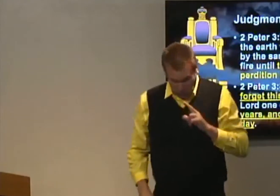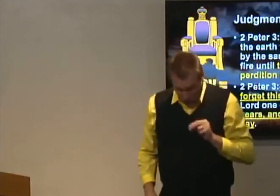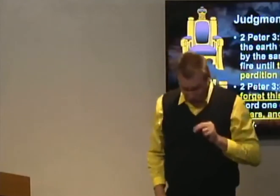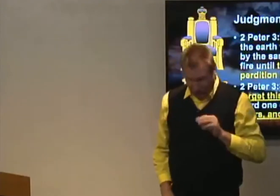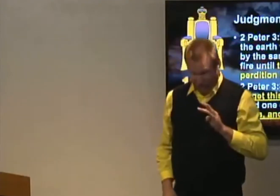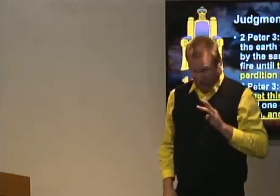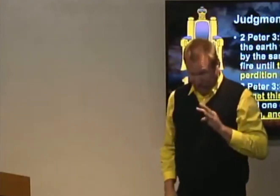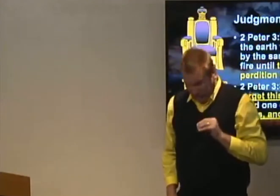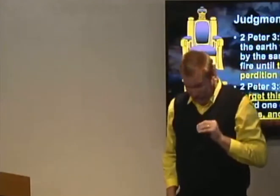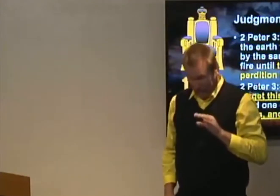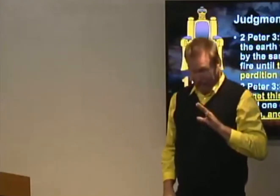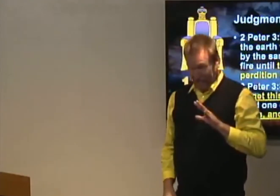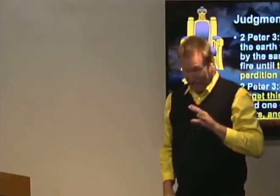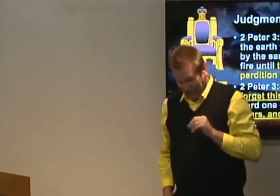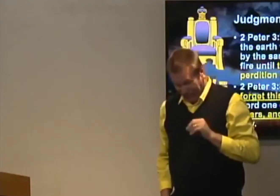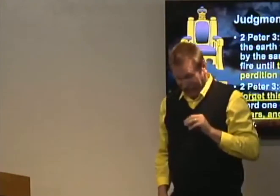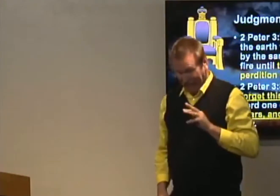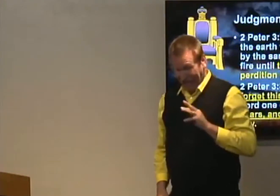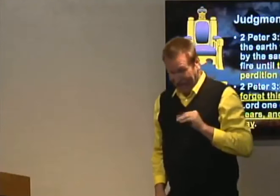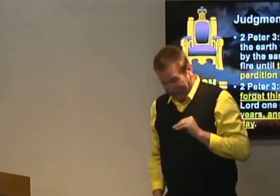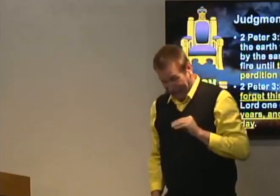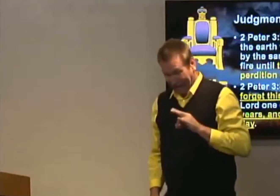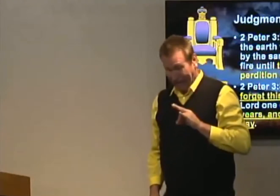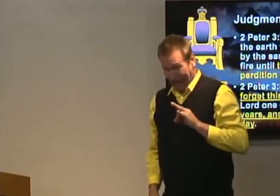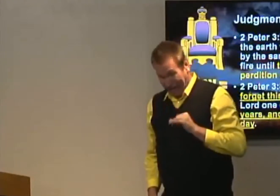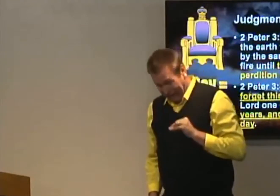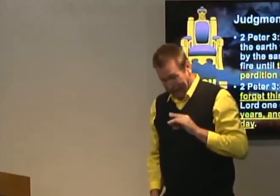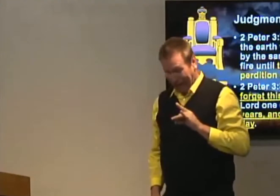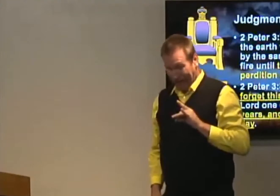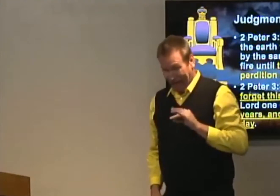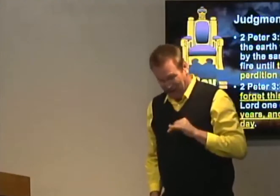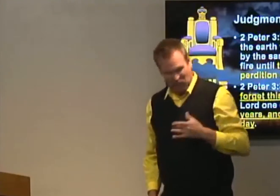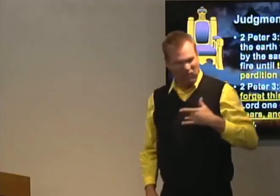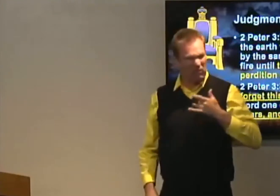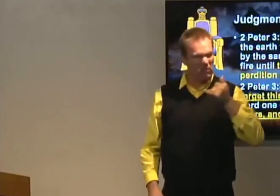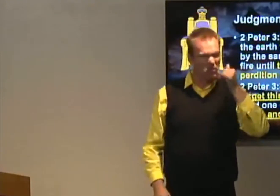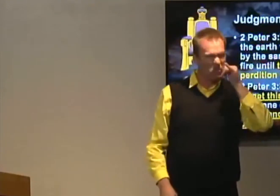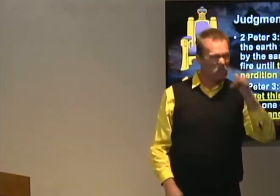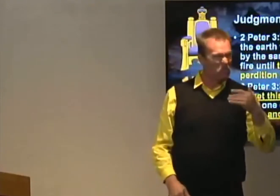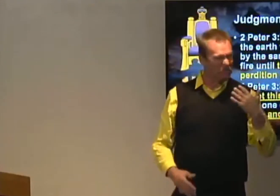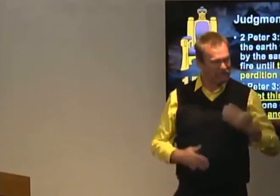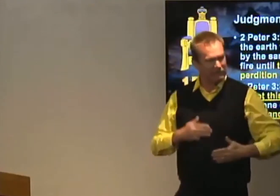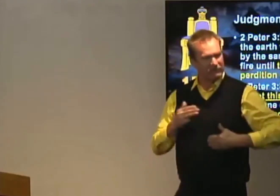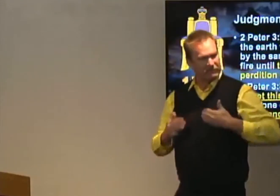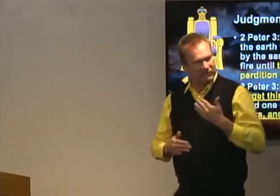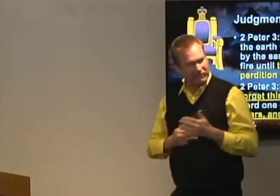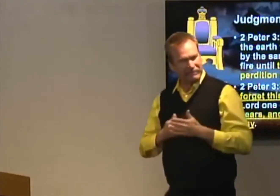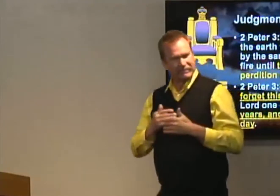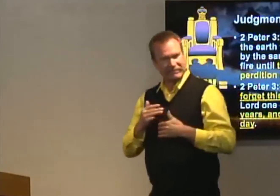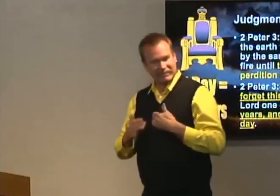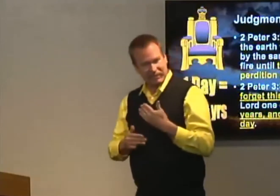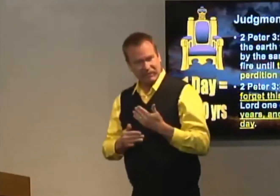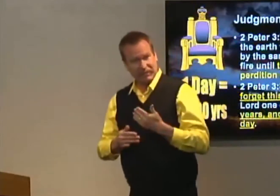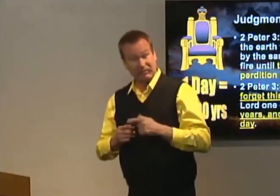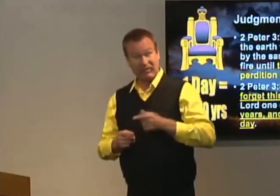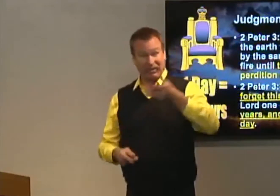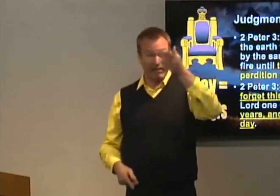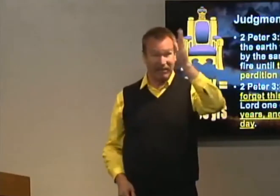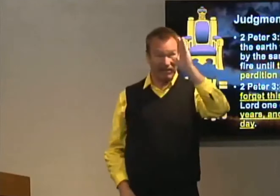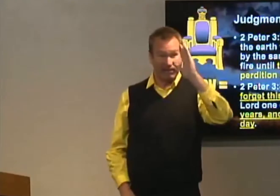So we think, you know, I'm 20, I'm 40, 50, 60, 70. You know, I feel like, whoa, this is time passing. This is slow. But